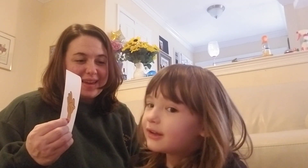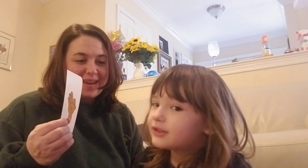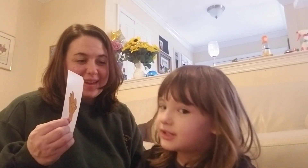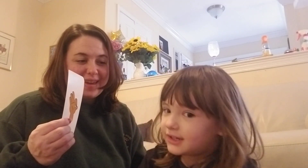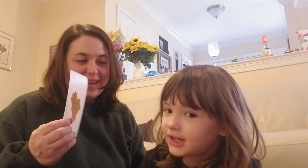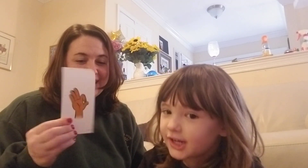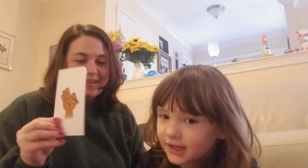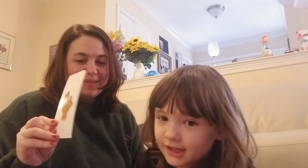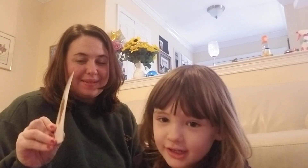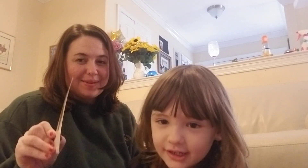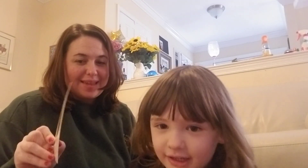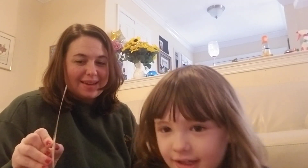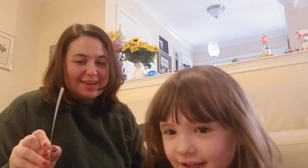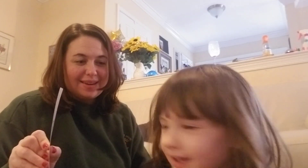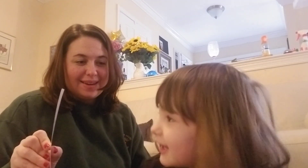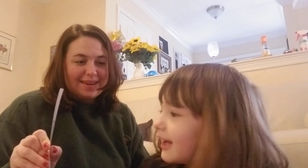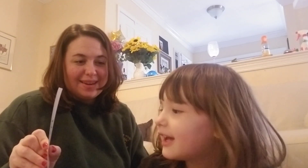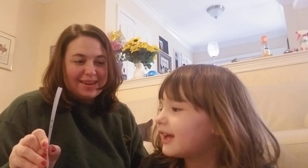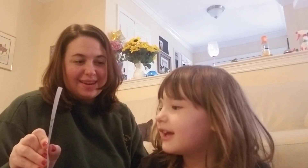G. What's